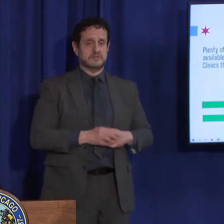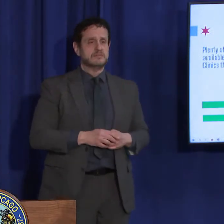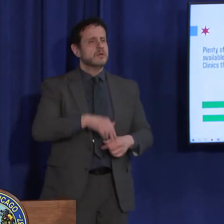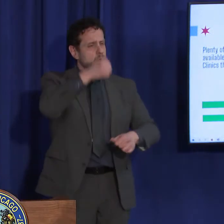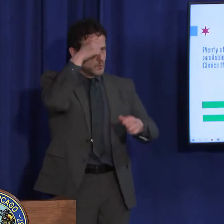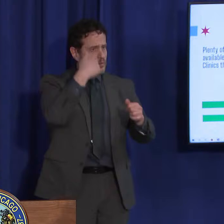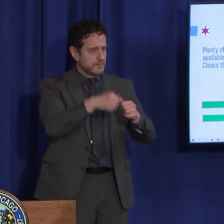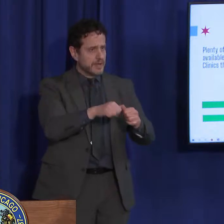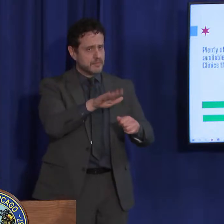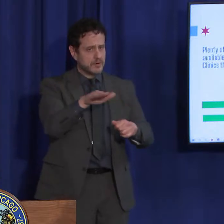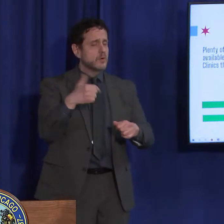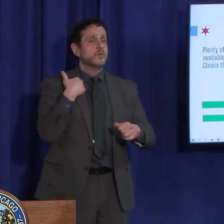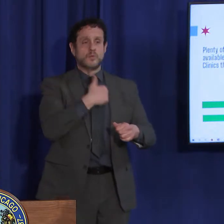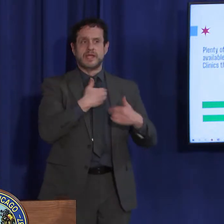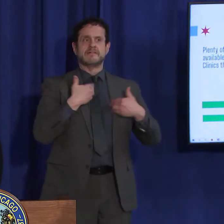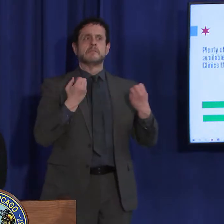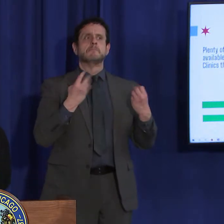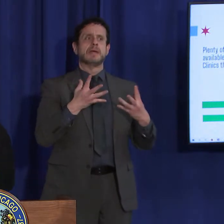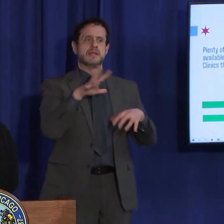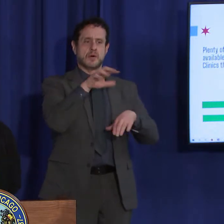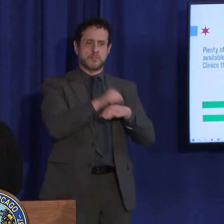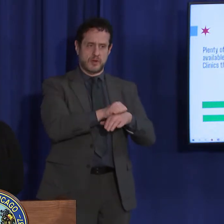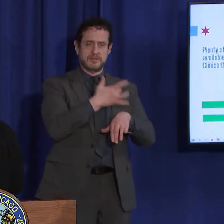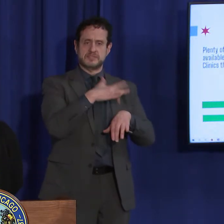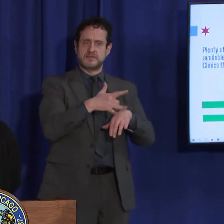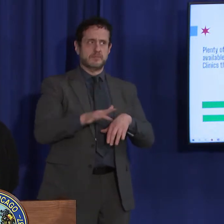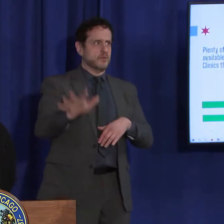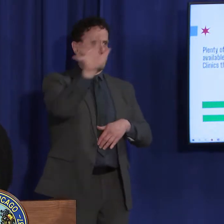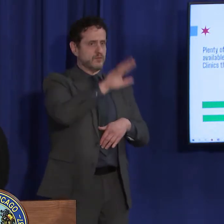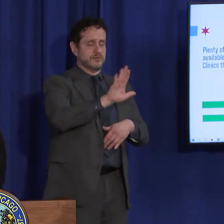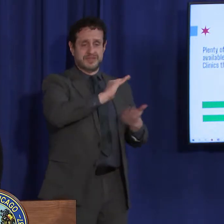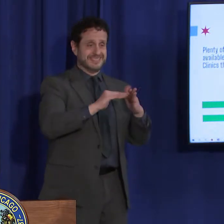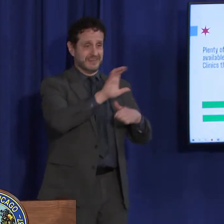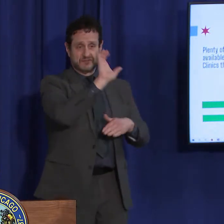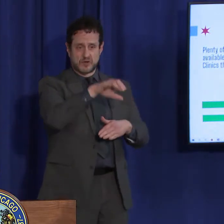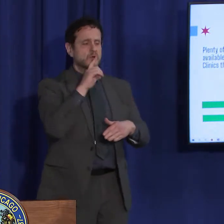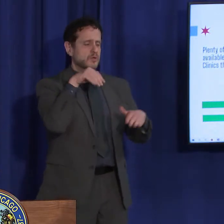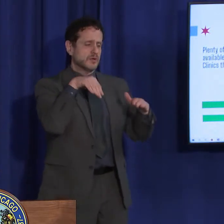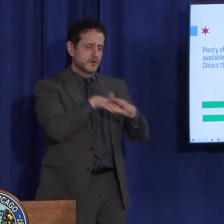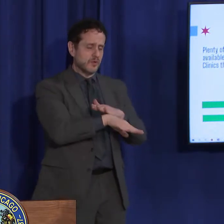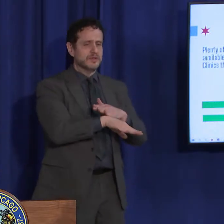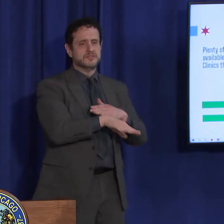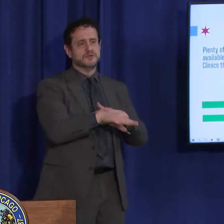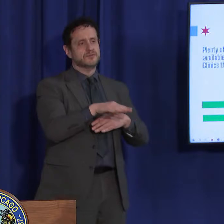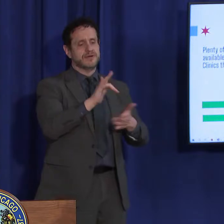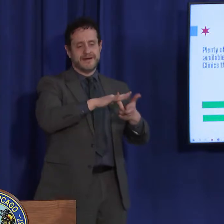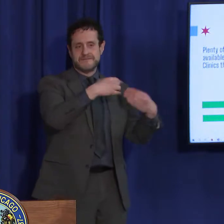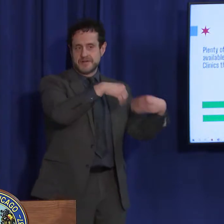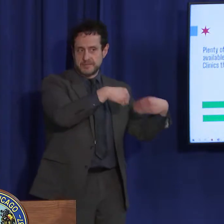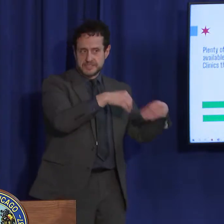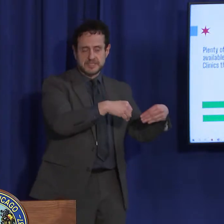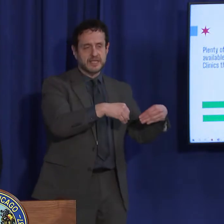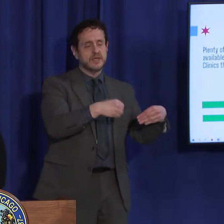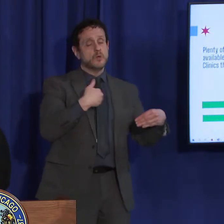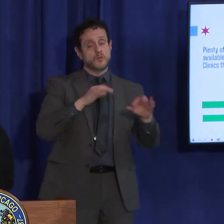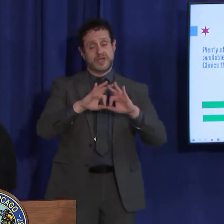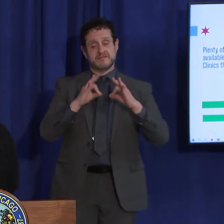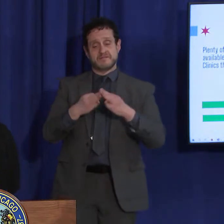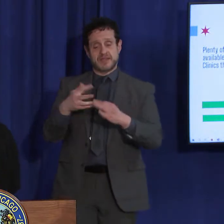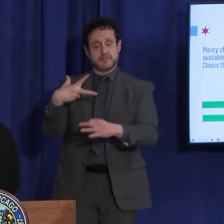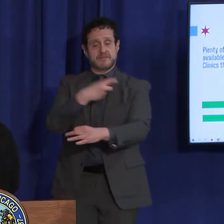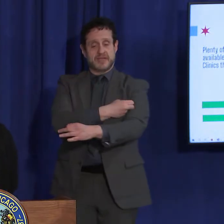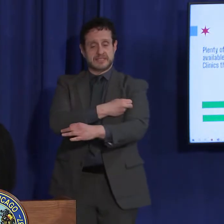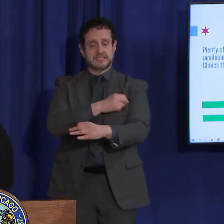remind you, we of course have plenty of appointments available around the city. You can walk into pharmacies. Our family vaccine clinics this weekend